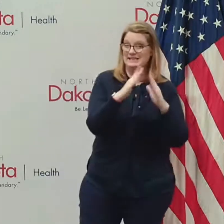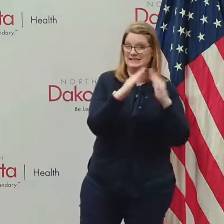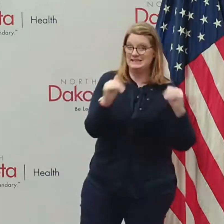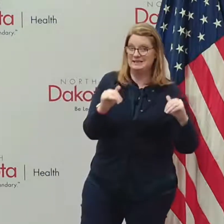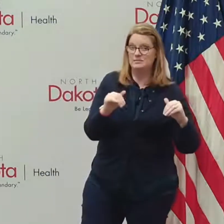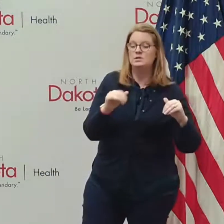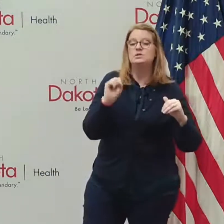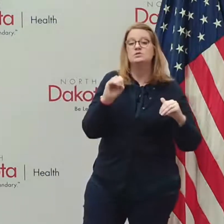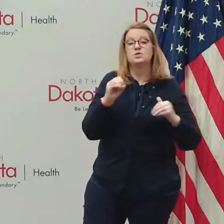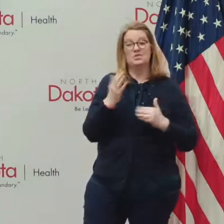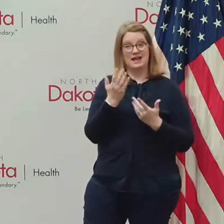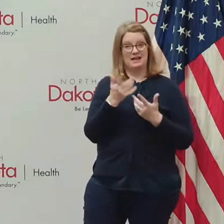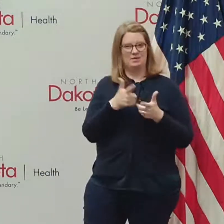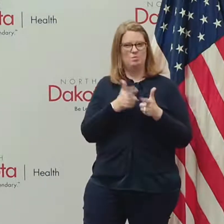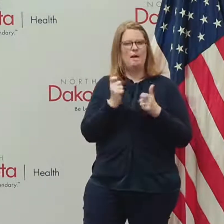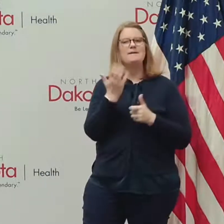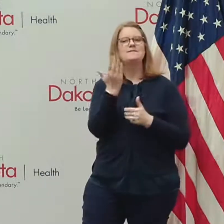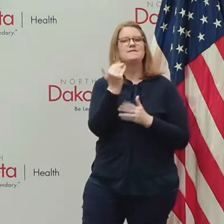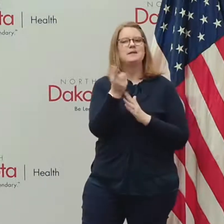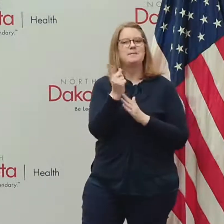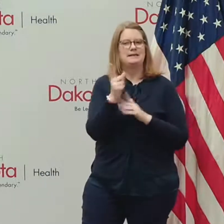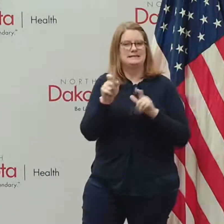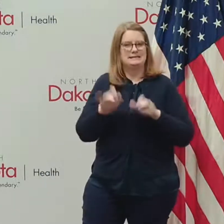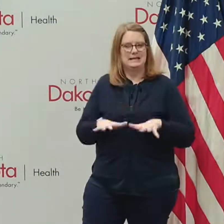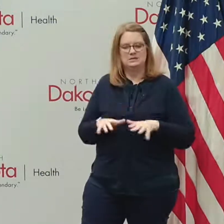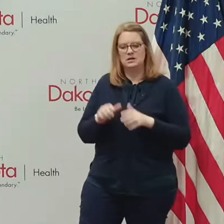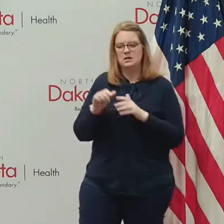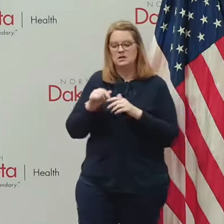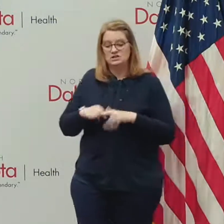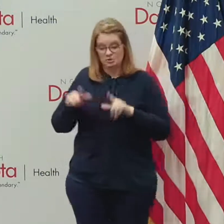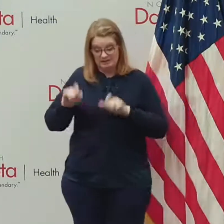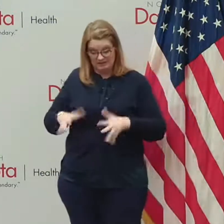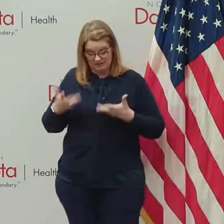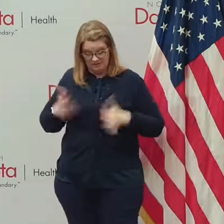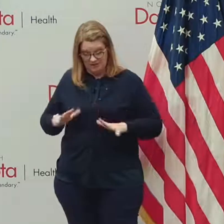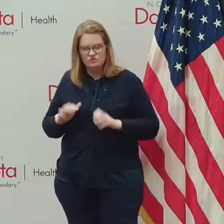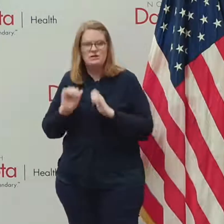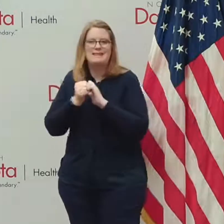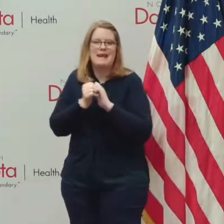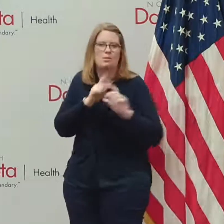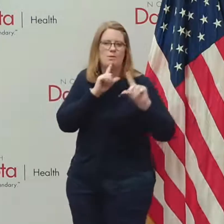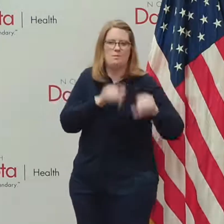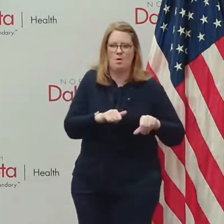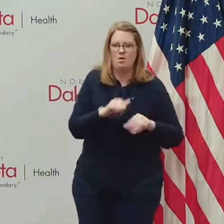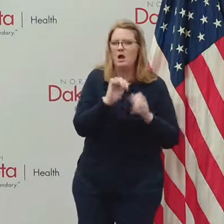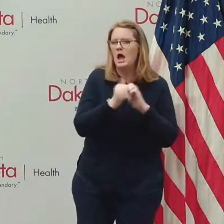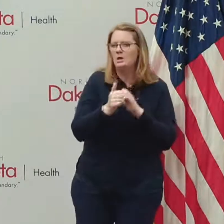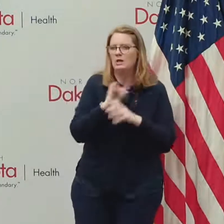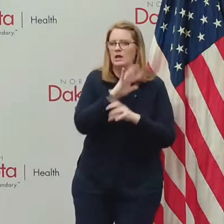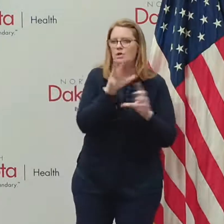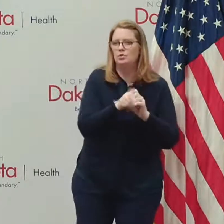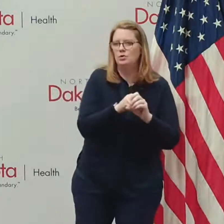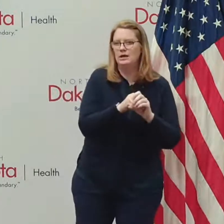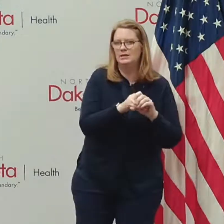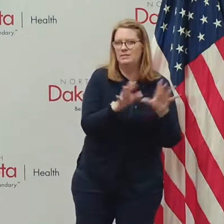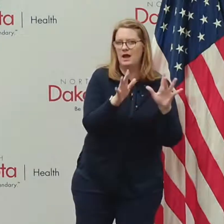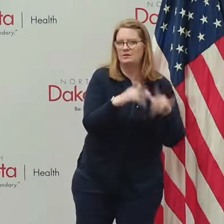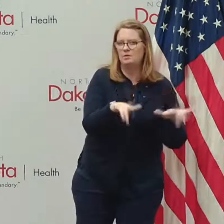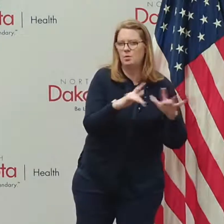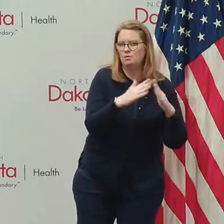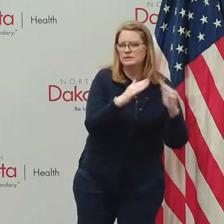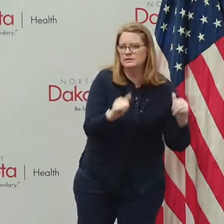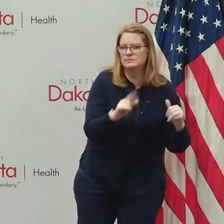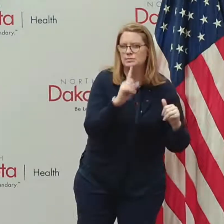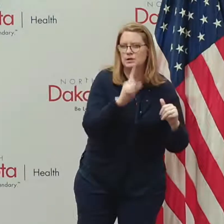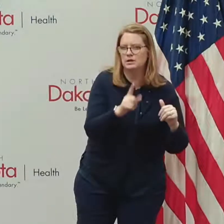rapid 15-minute tests into our systems, but we intend to start rolling those out in long-term care to